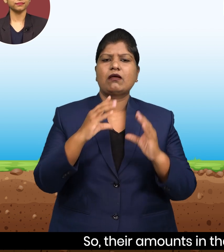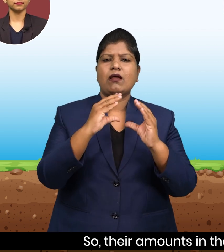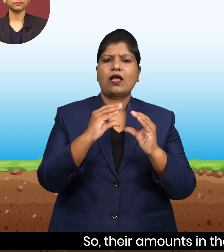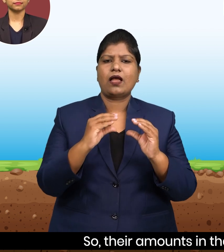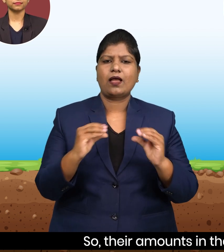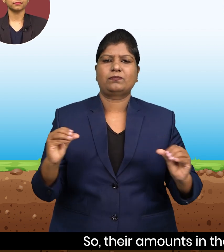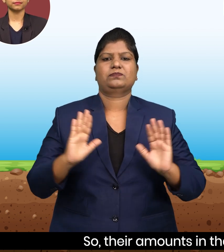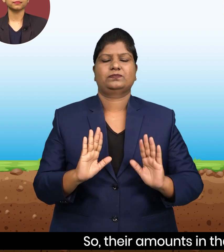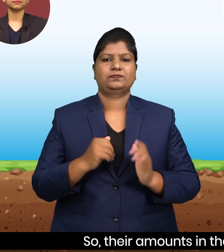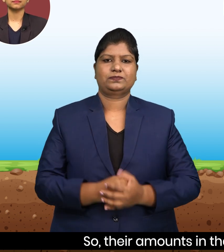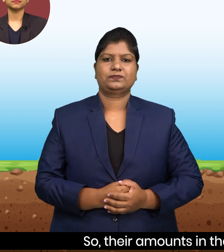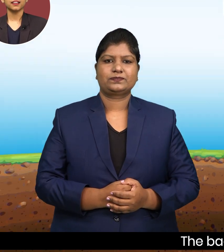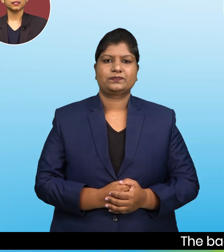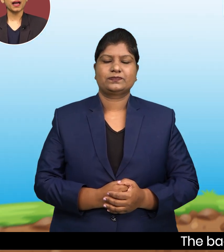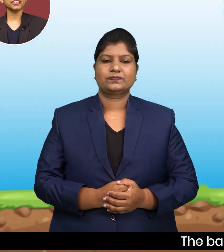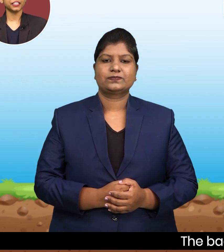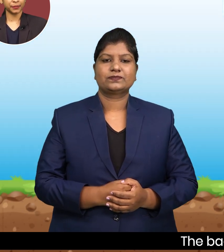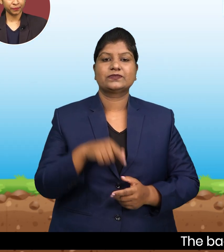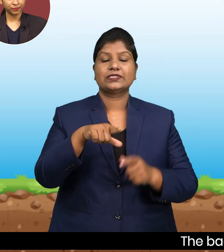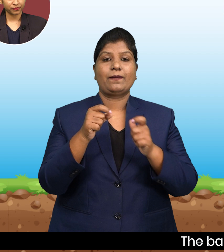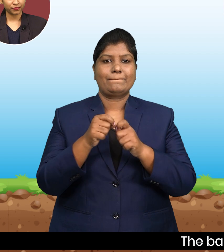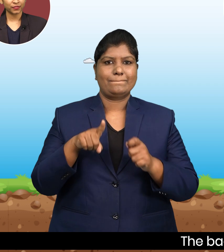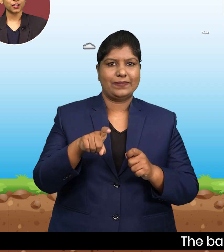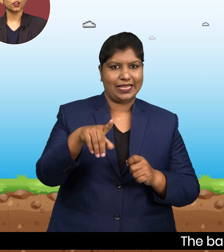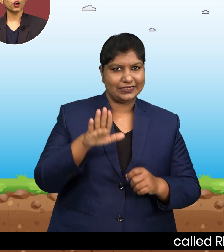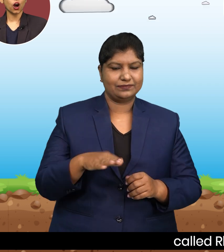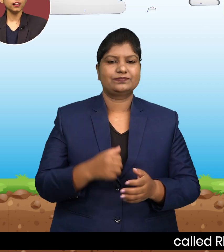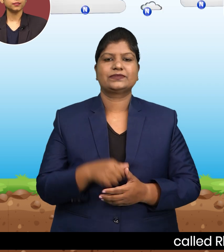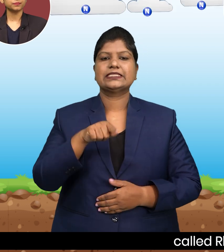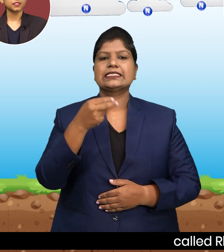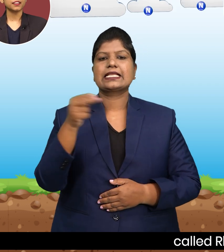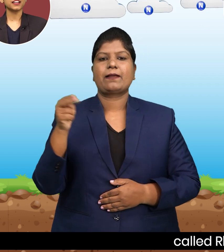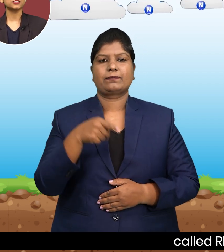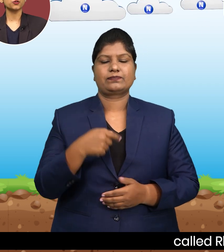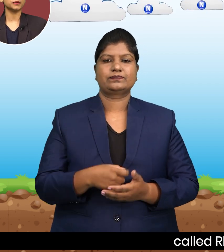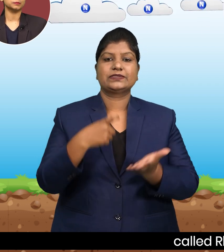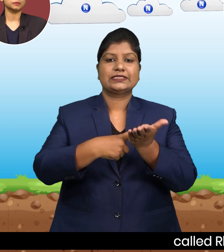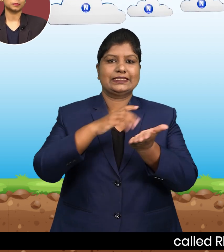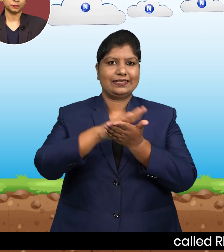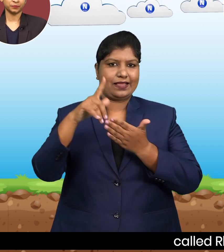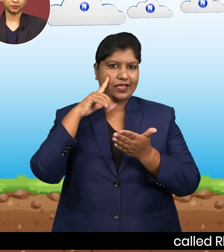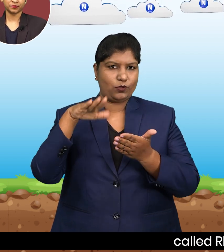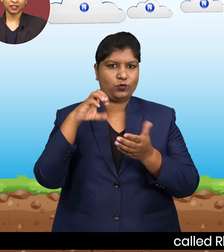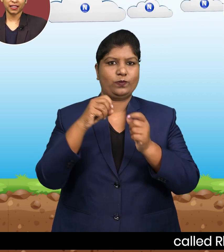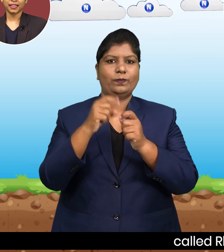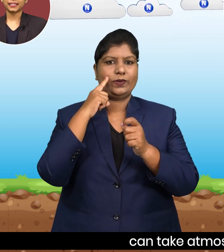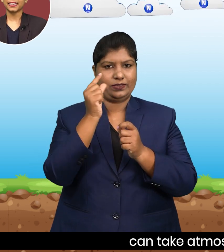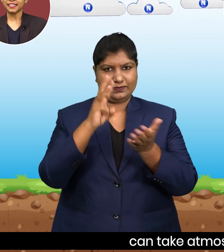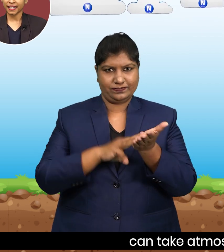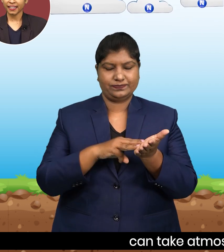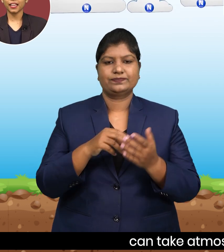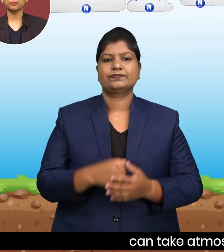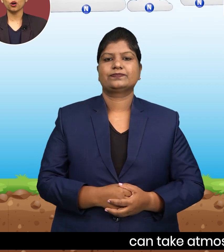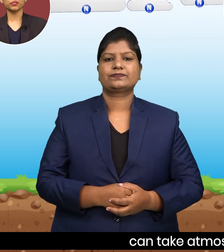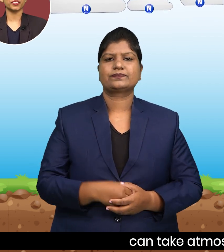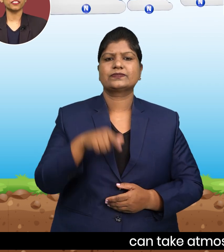The bacterium called rhizobium can